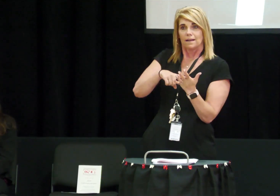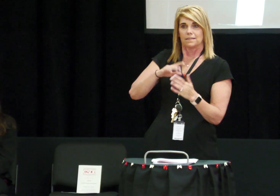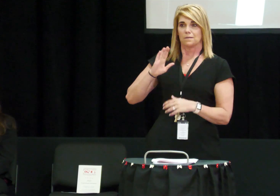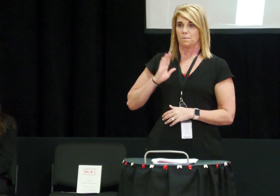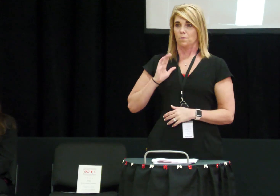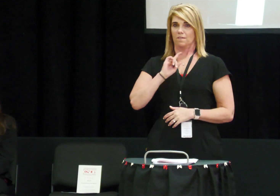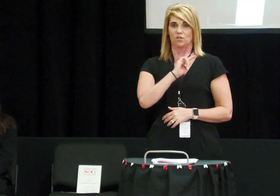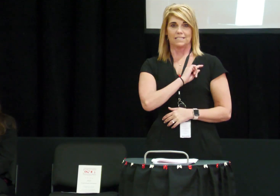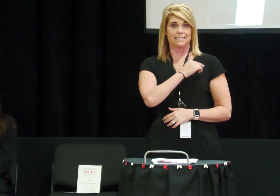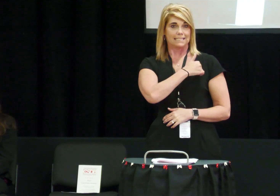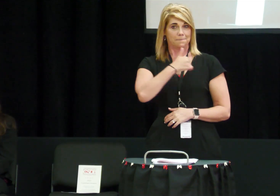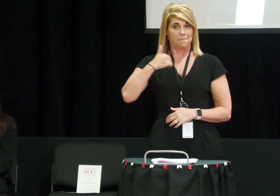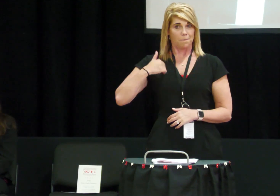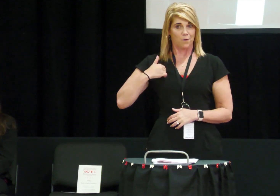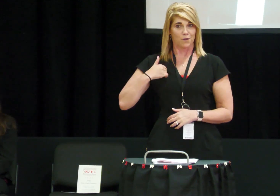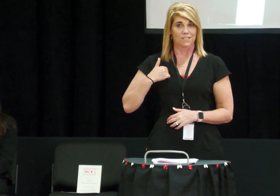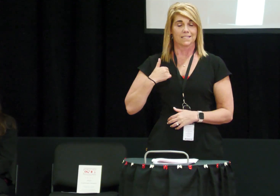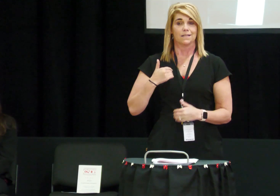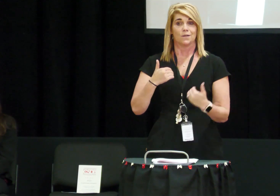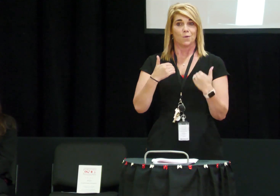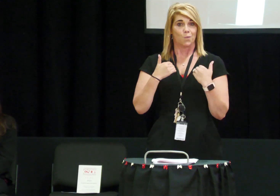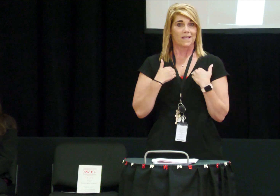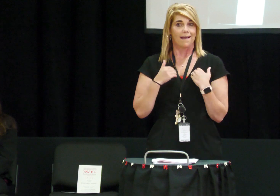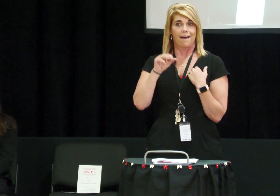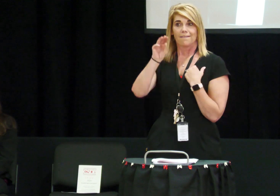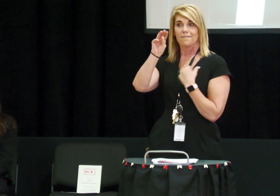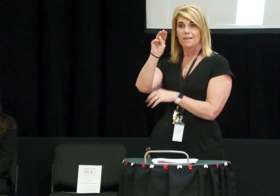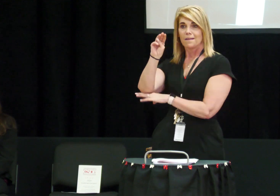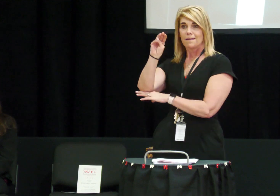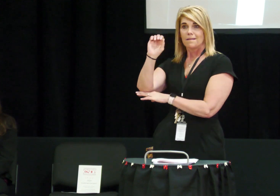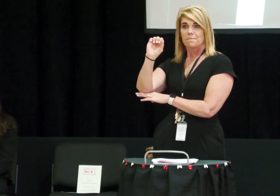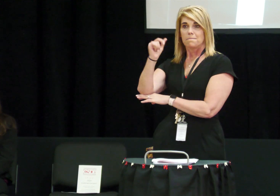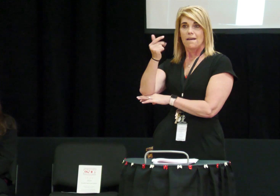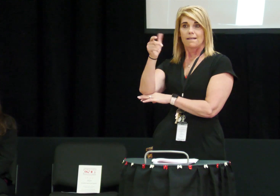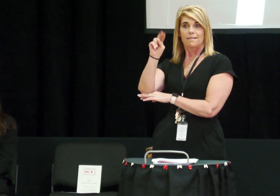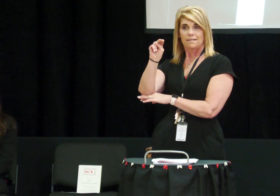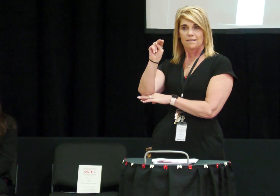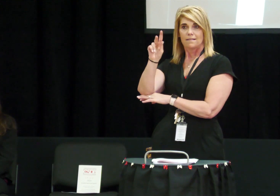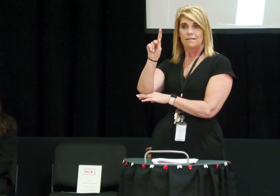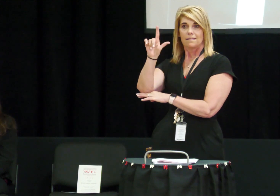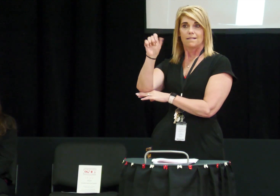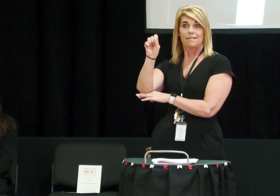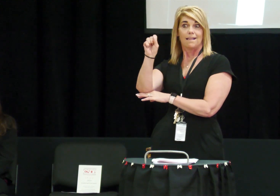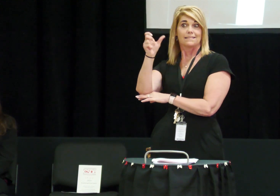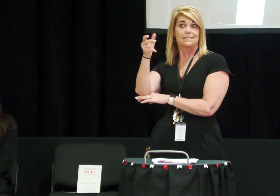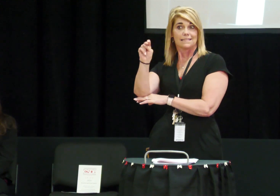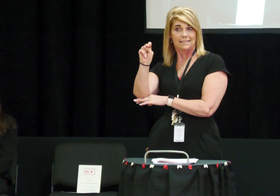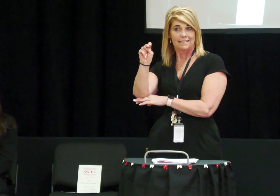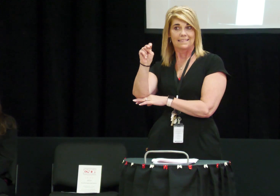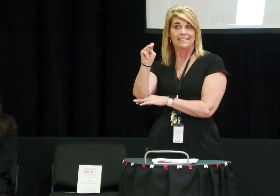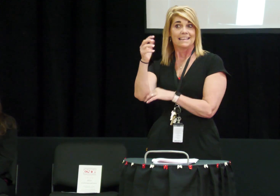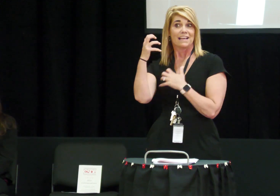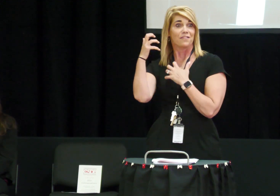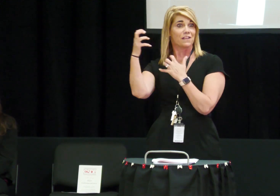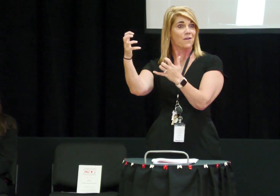I would like to recognize the Board of Trustee members that are in the audience today. We have Miss Megan